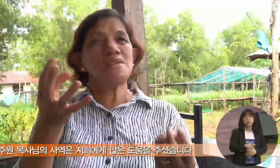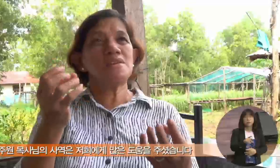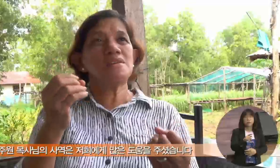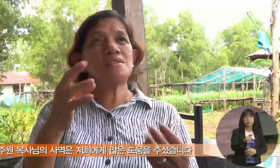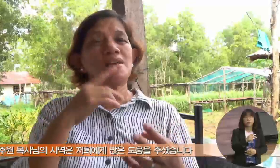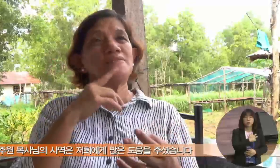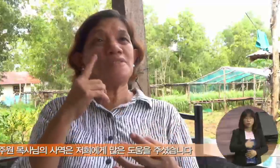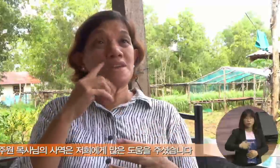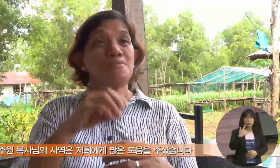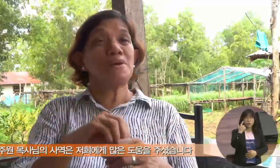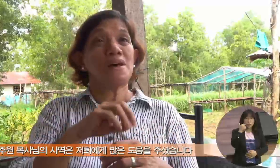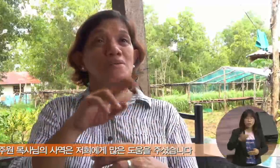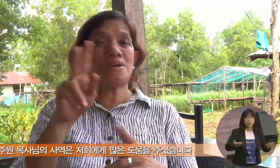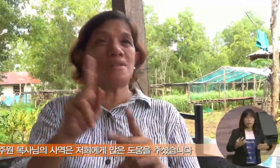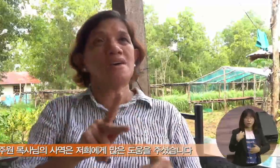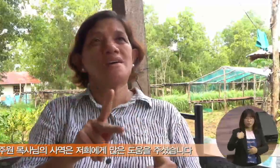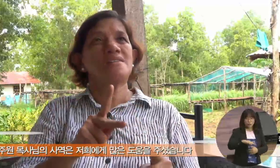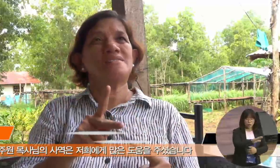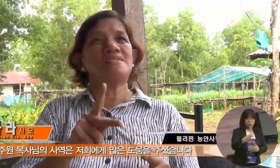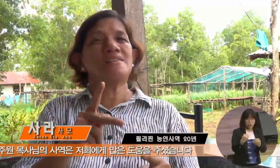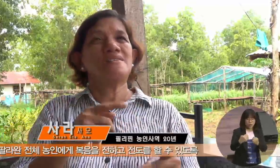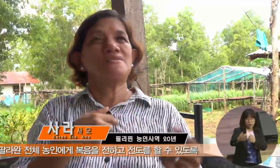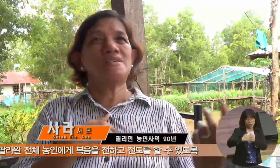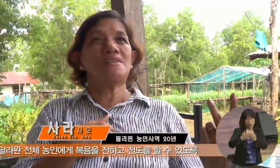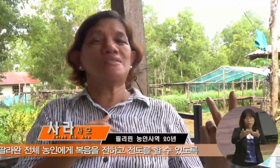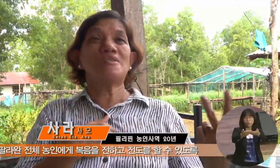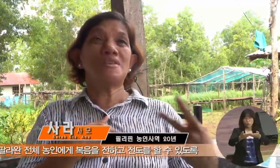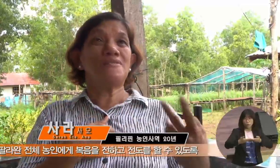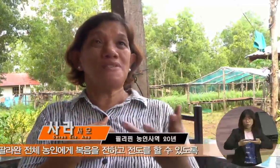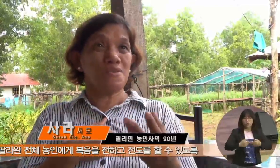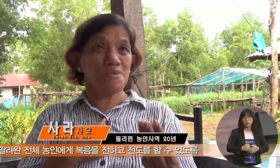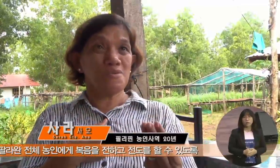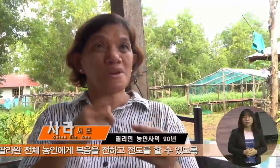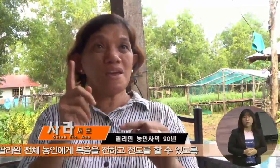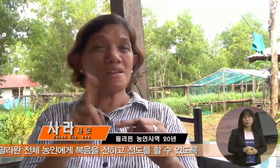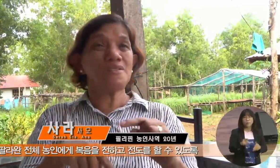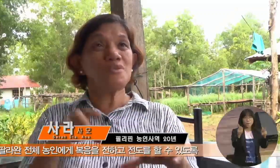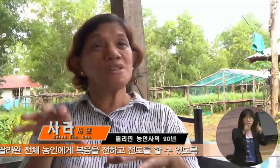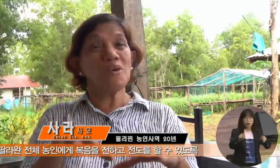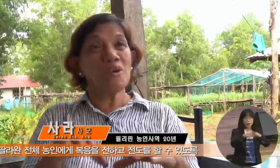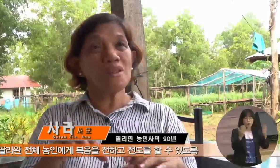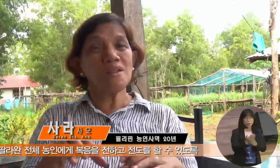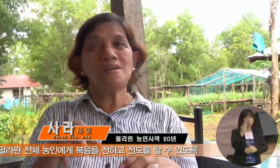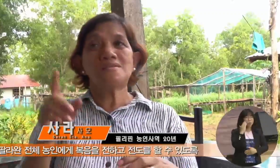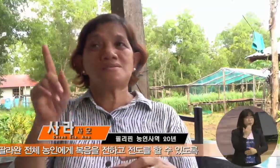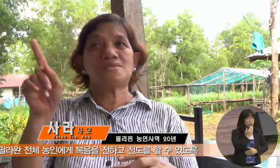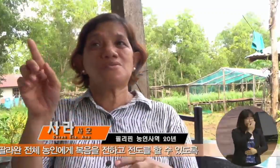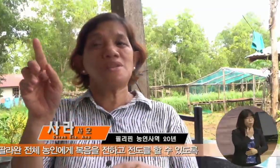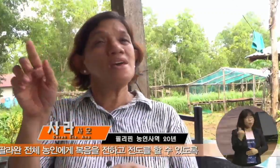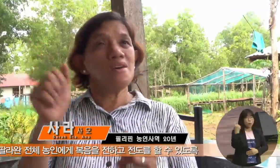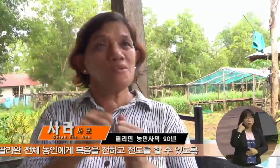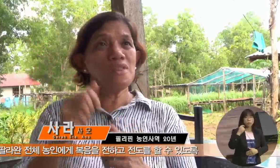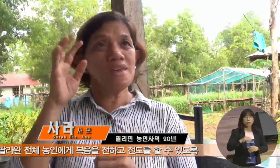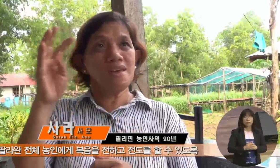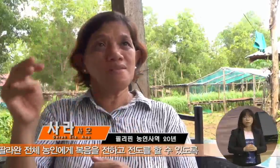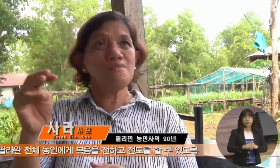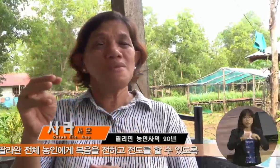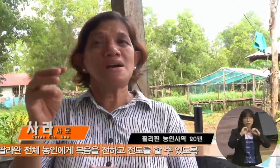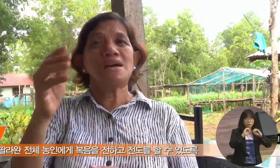many deaf in Palawan, and we are only few. We cannot do it all. So with him,